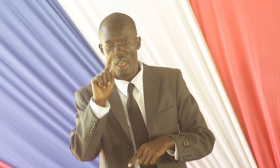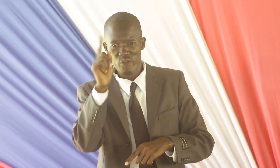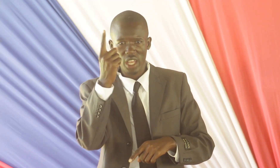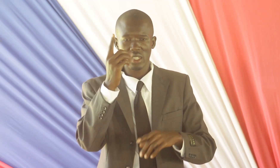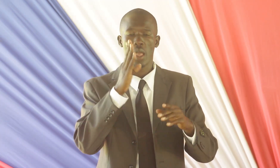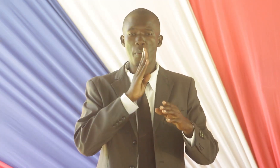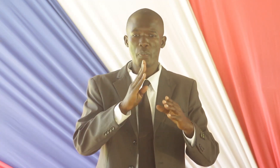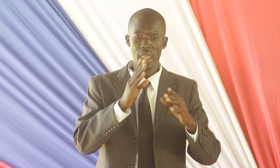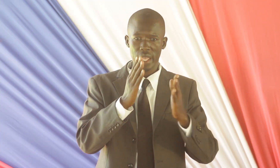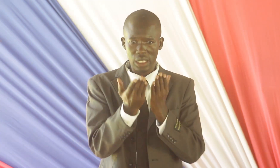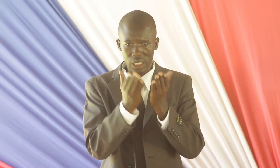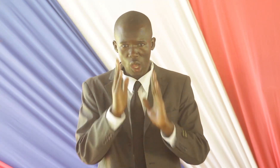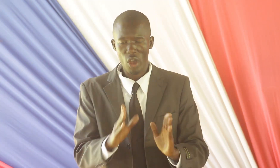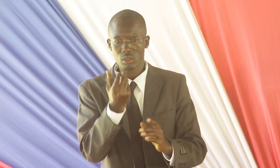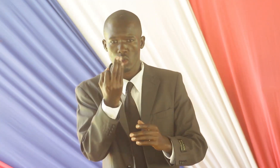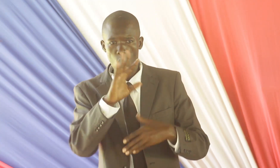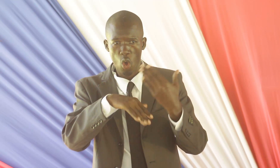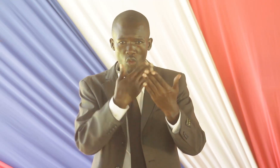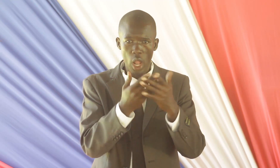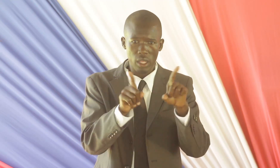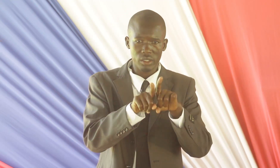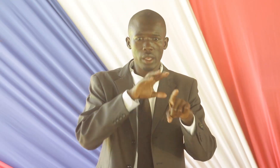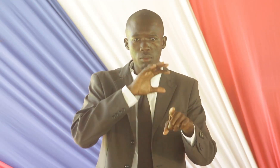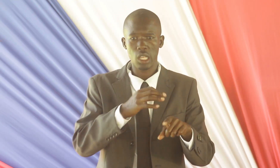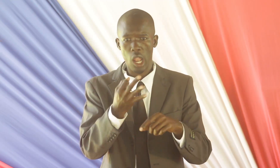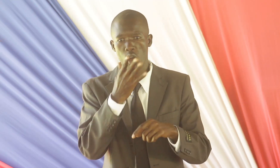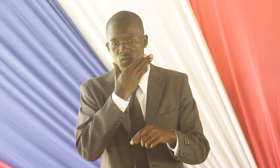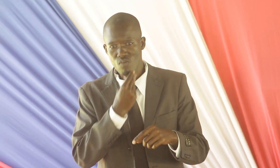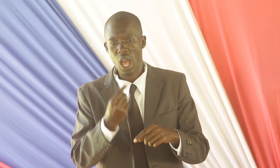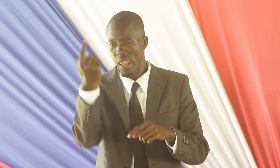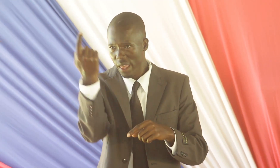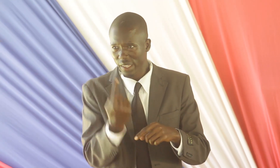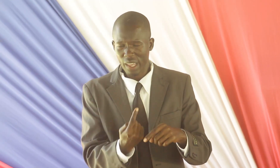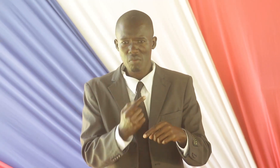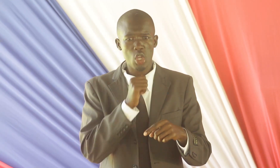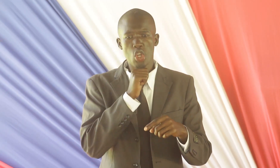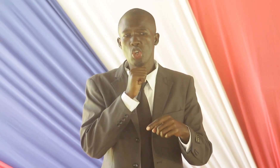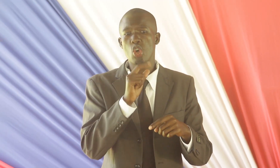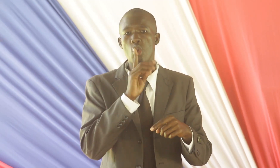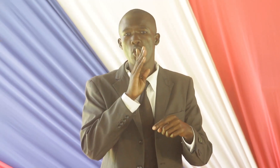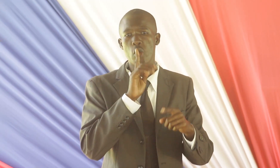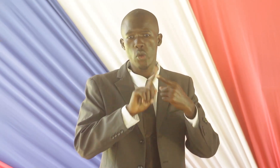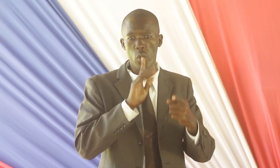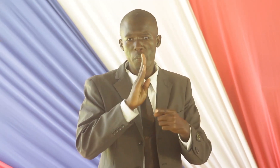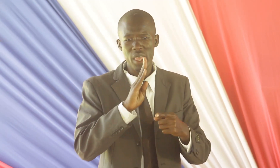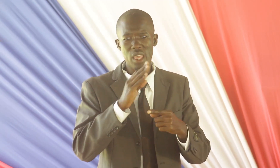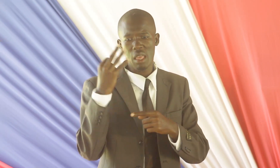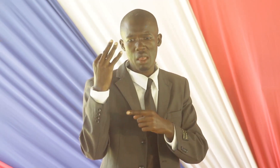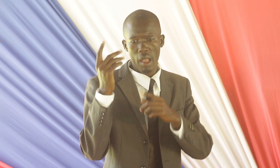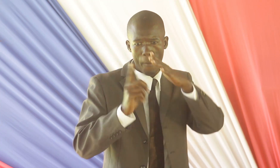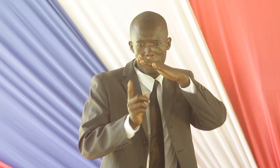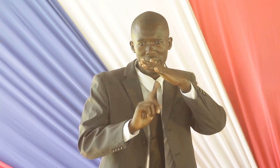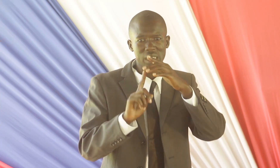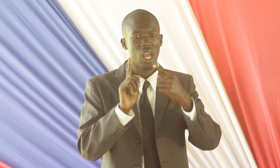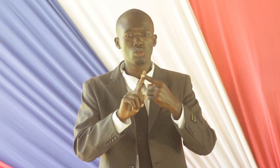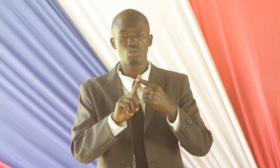servant of all. For even the Son of Man came not to be ministered unto, but to minister, and to